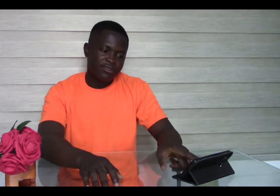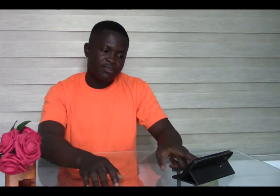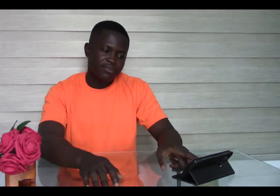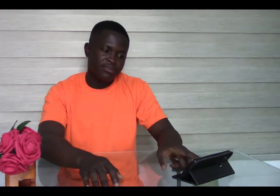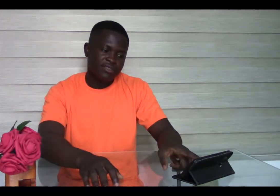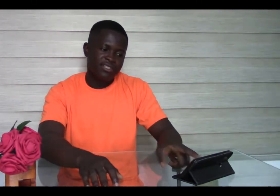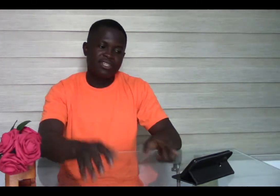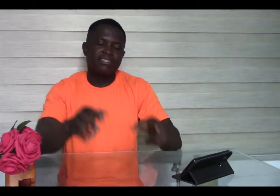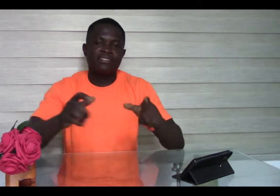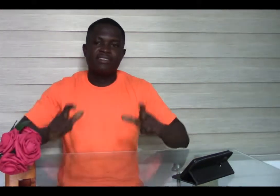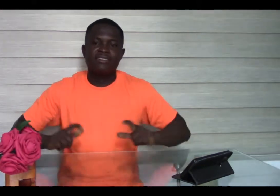So she said she